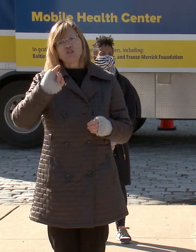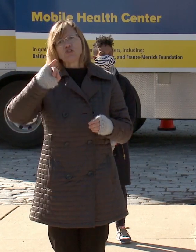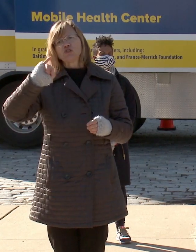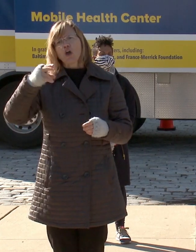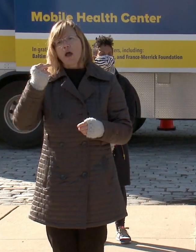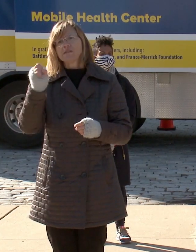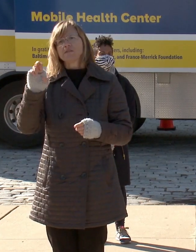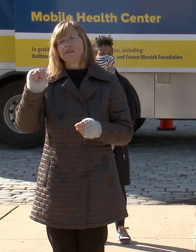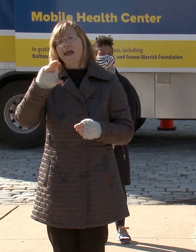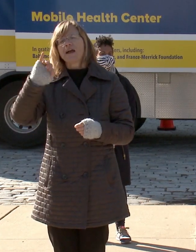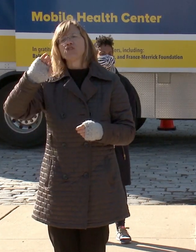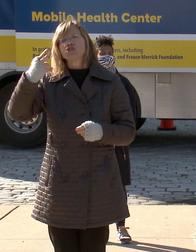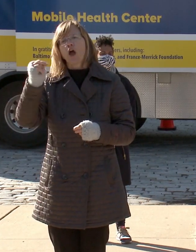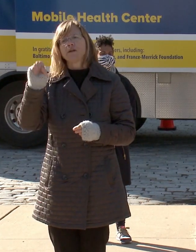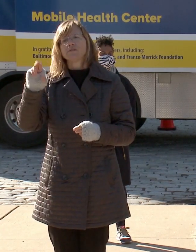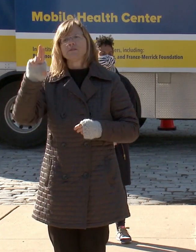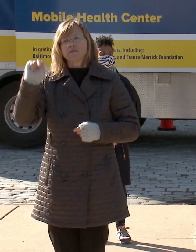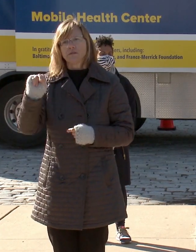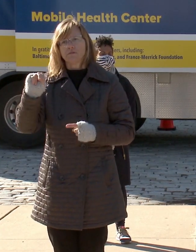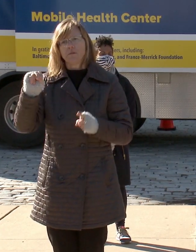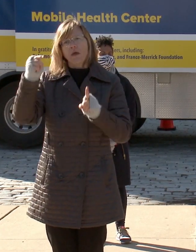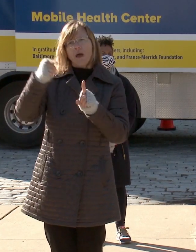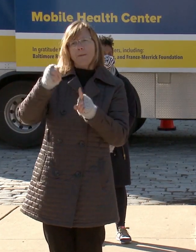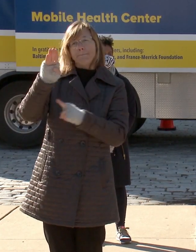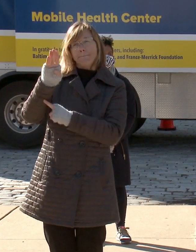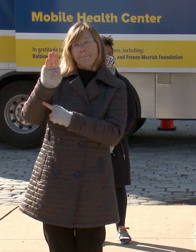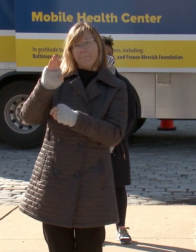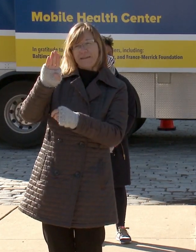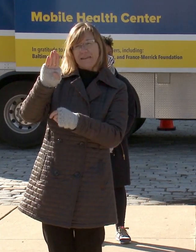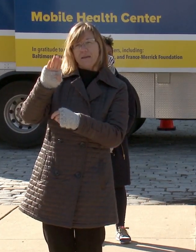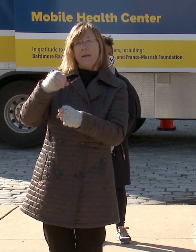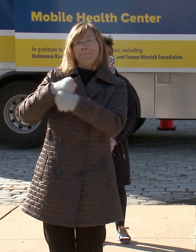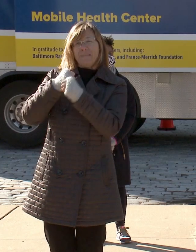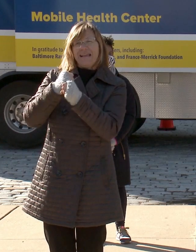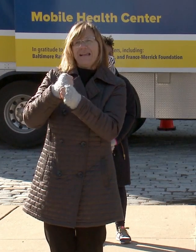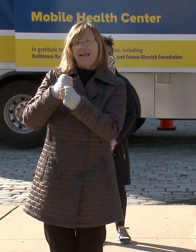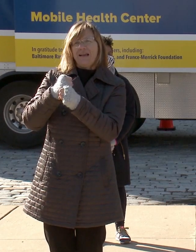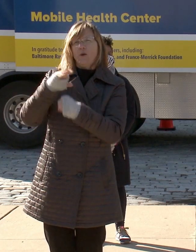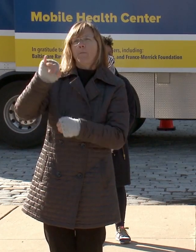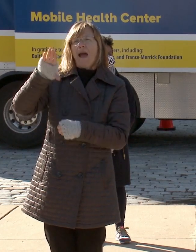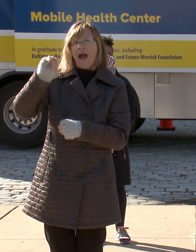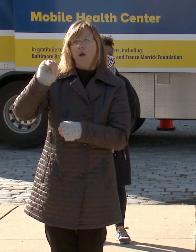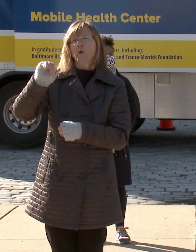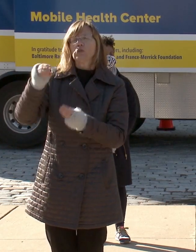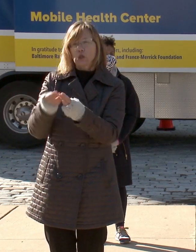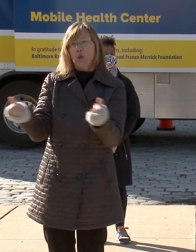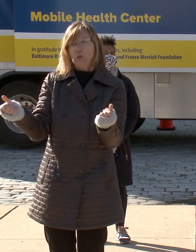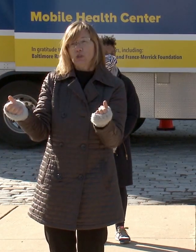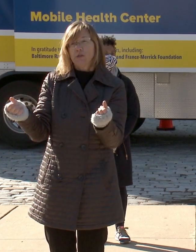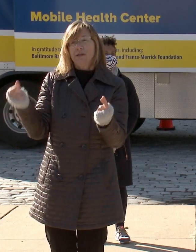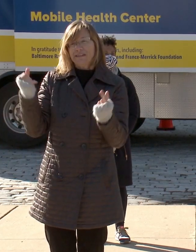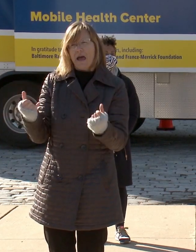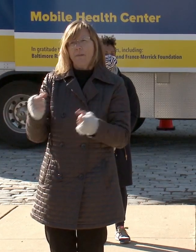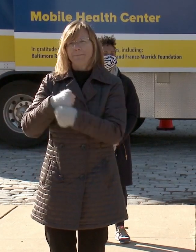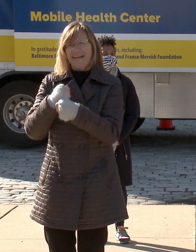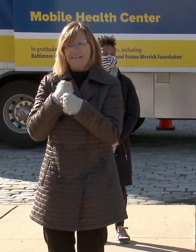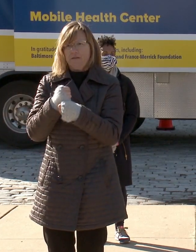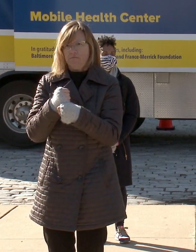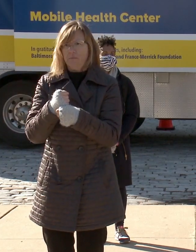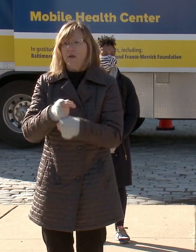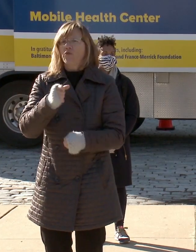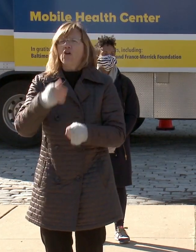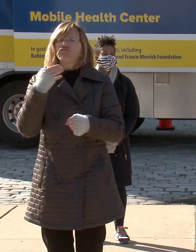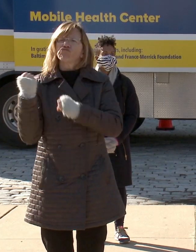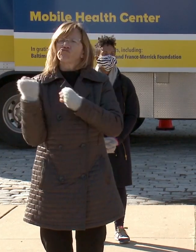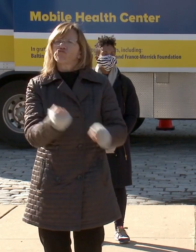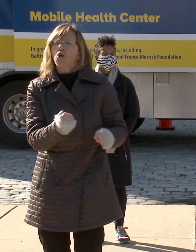Emergent Biosolutions to manufacture the life-saving vaccine here in Baltimore City. Emergent is and remains a strong partner to the city of